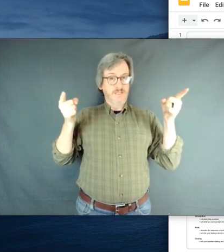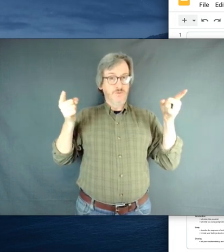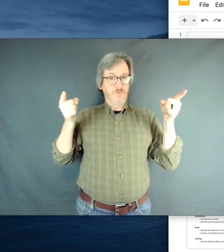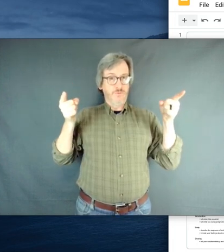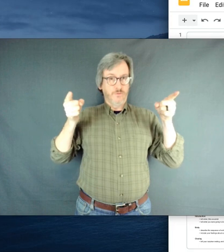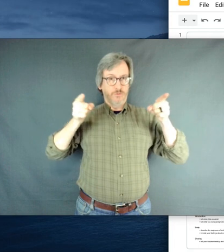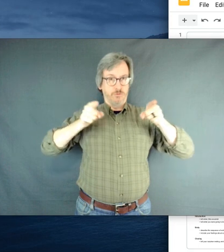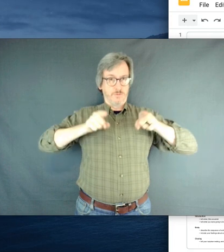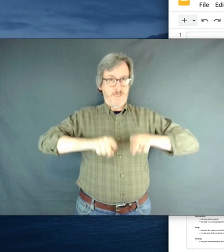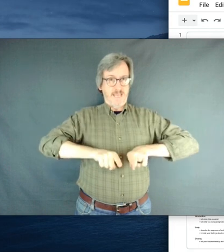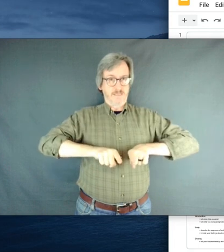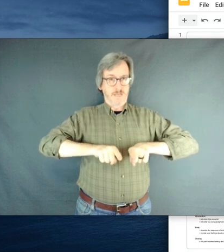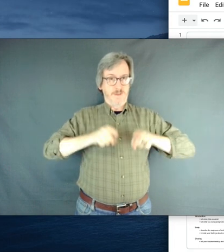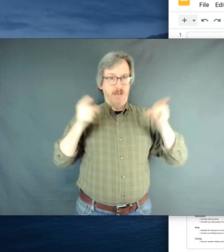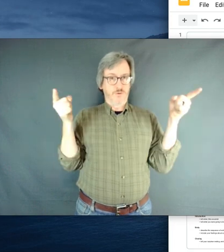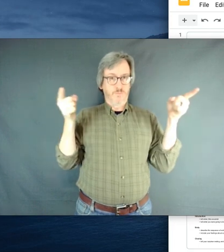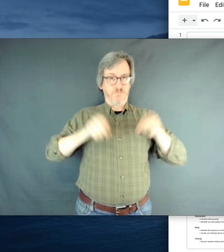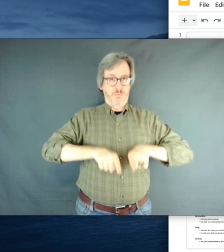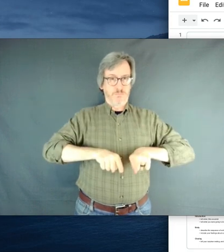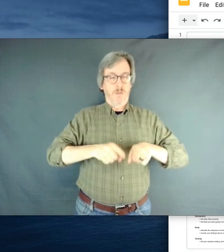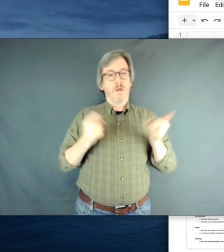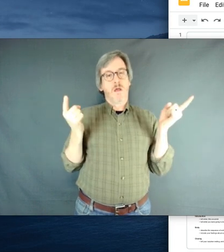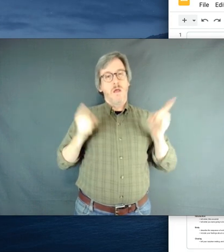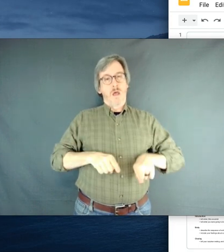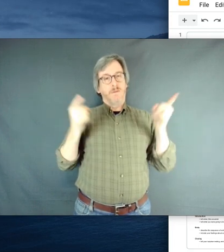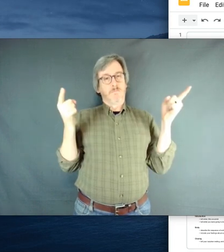It's like two gates coming down.